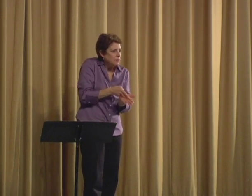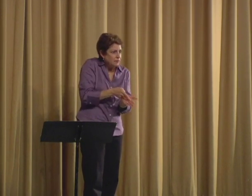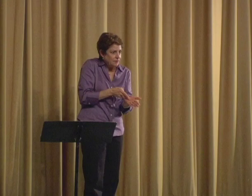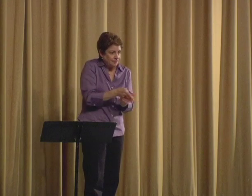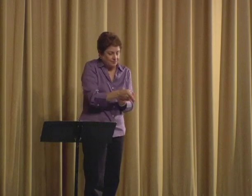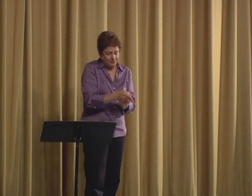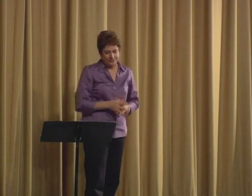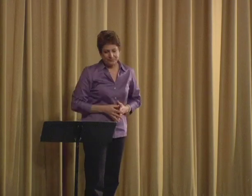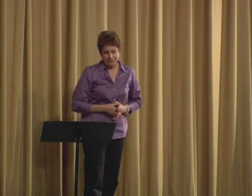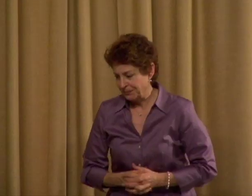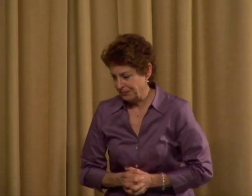and authenticity.